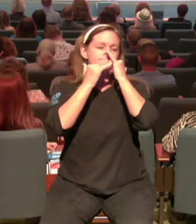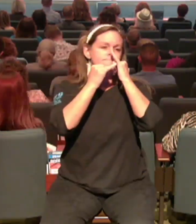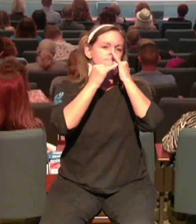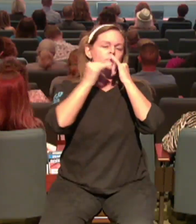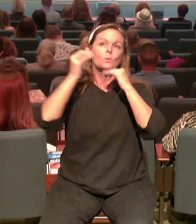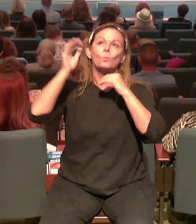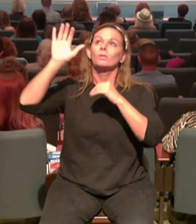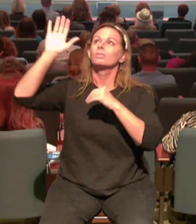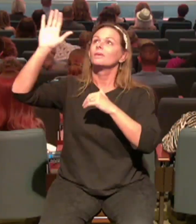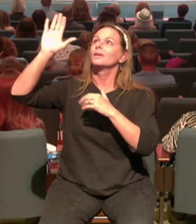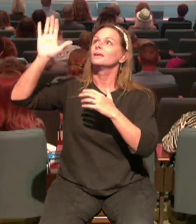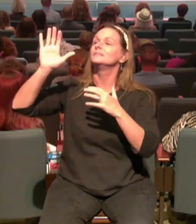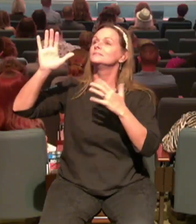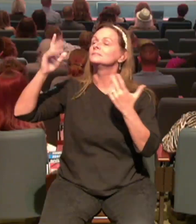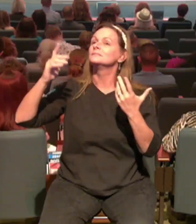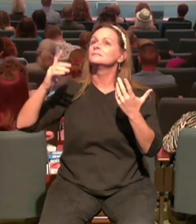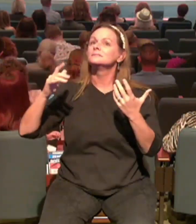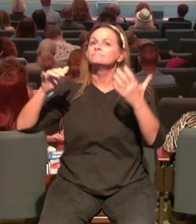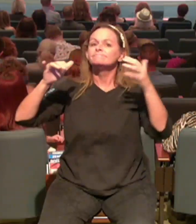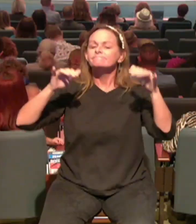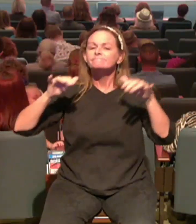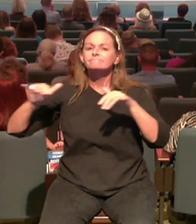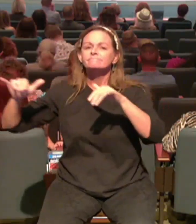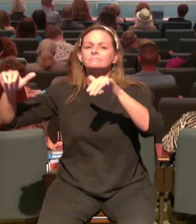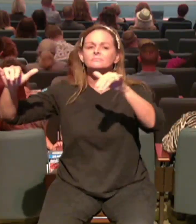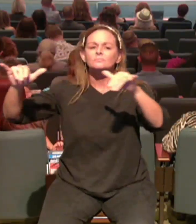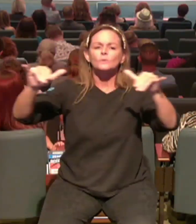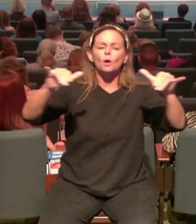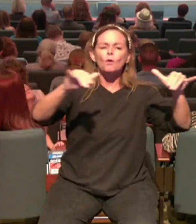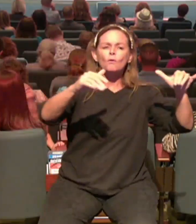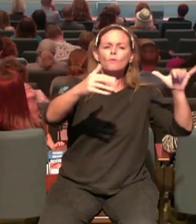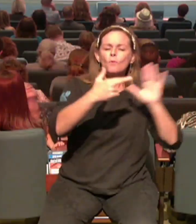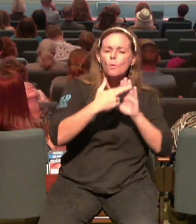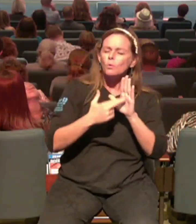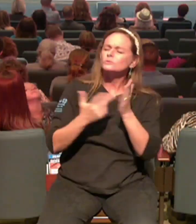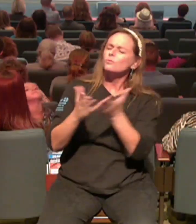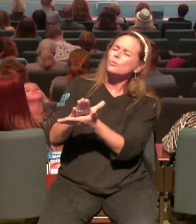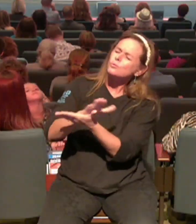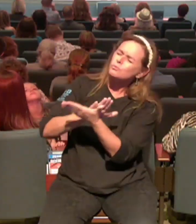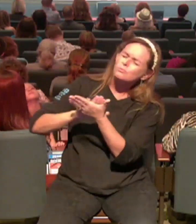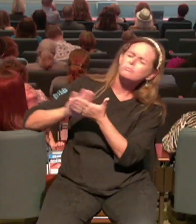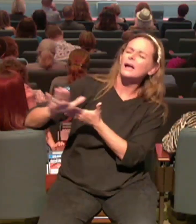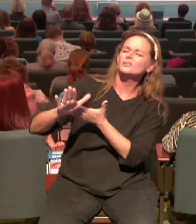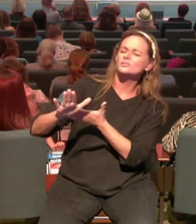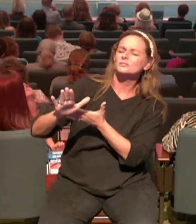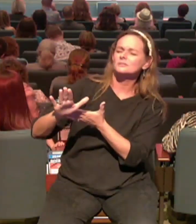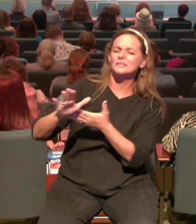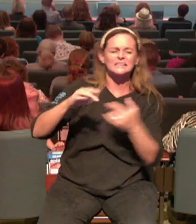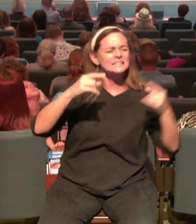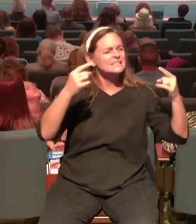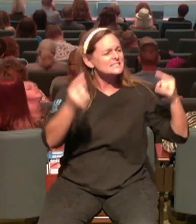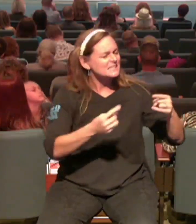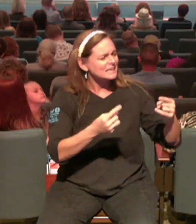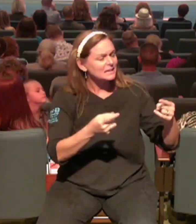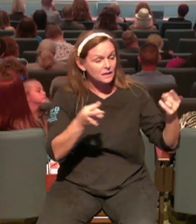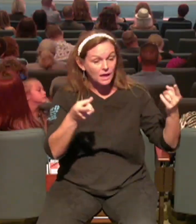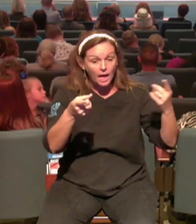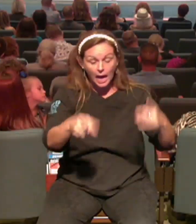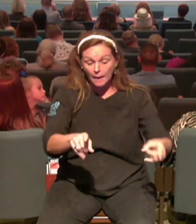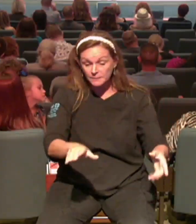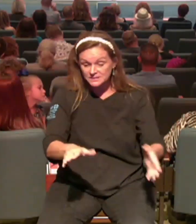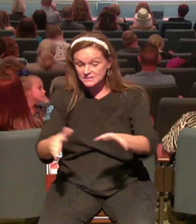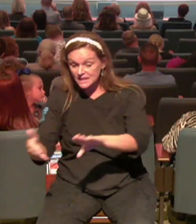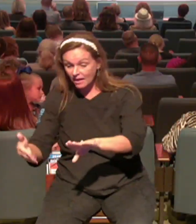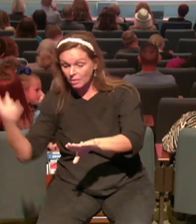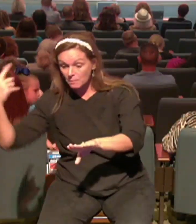God's standard and his righteousness. It says in Romans 6:23, for the wages of sin or what you get for sin is death, but the gift of